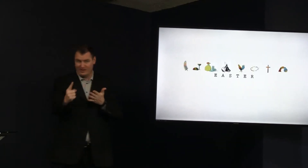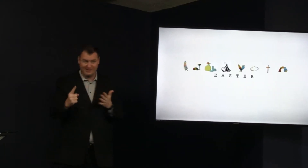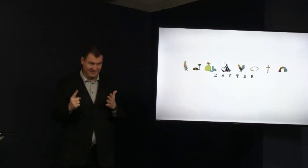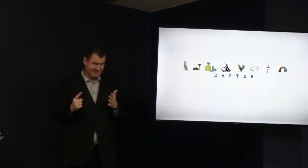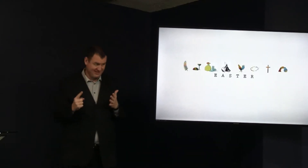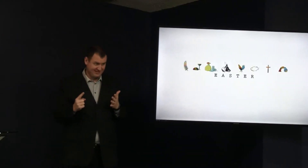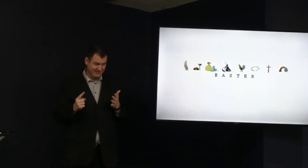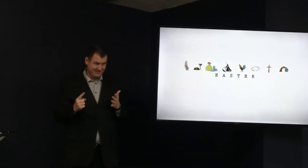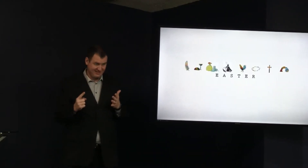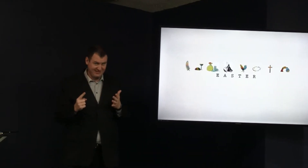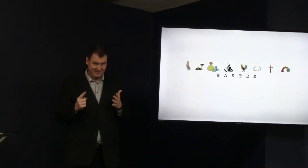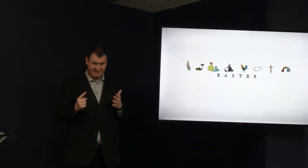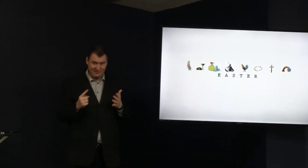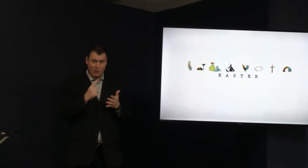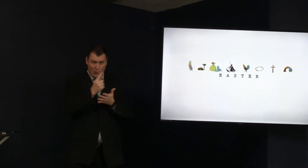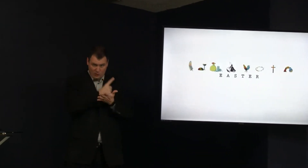happens actually in 1 week.